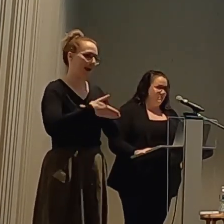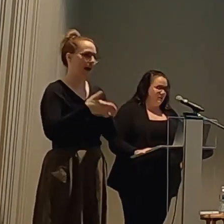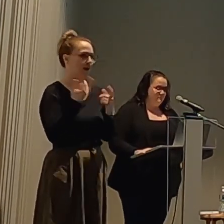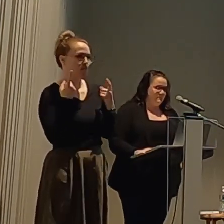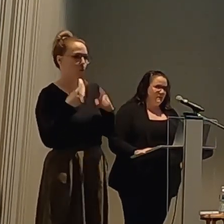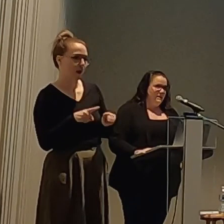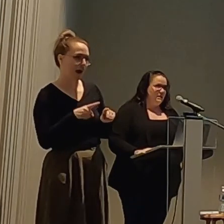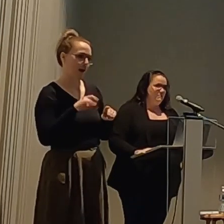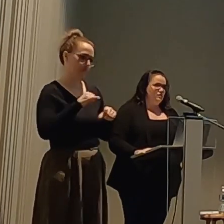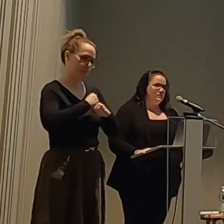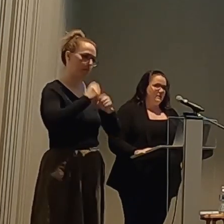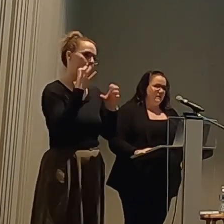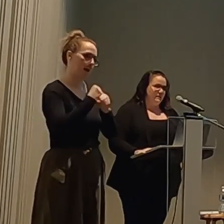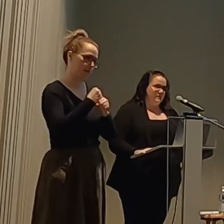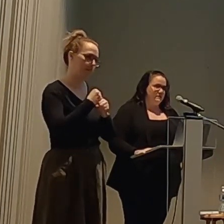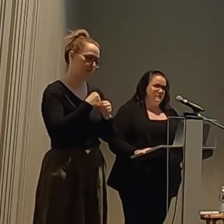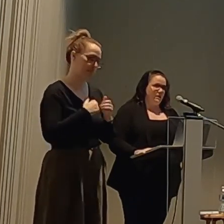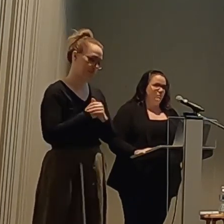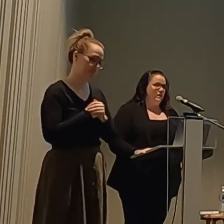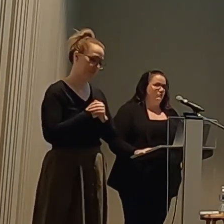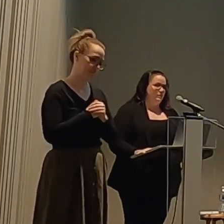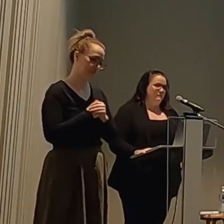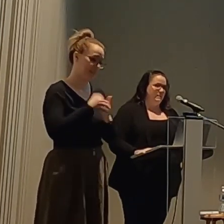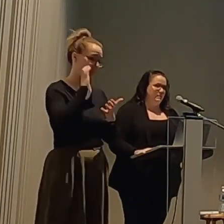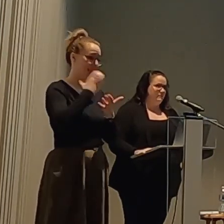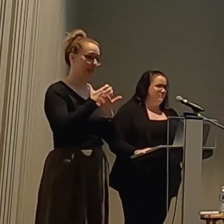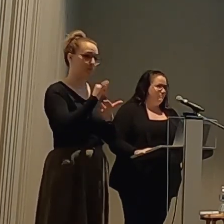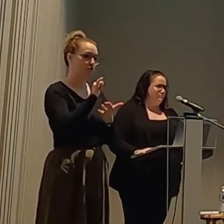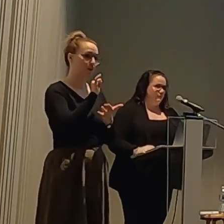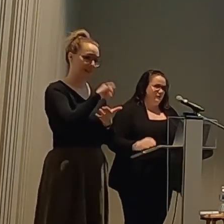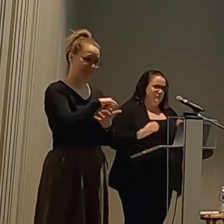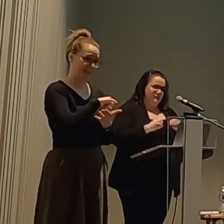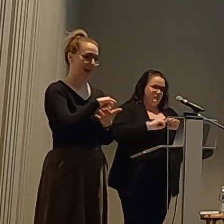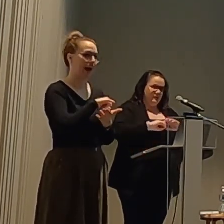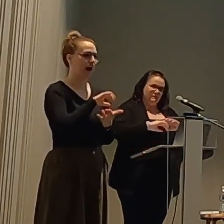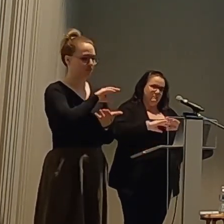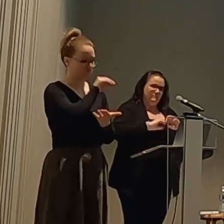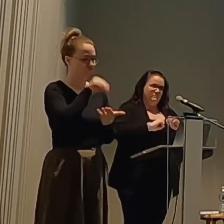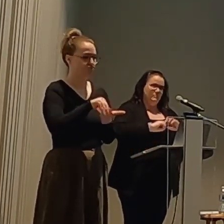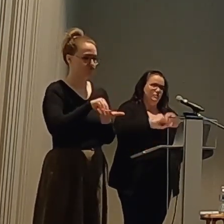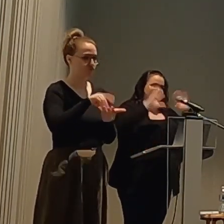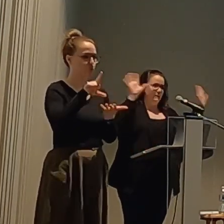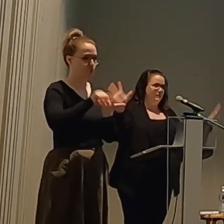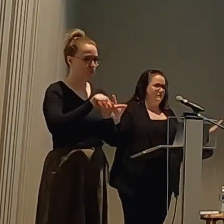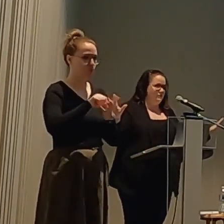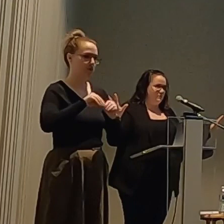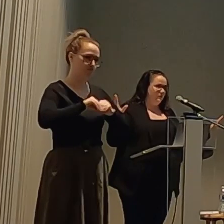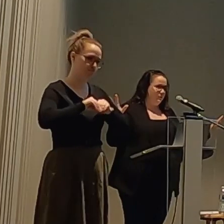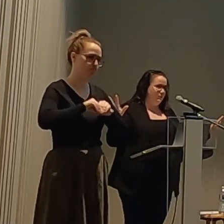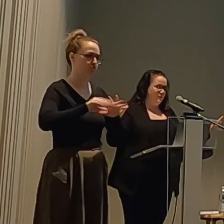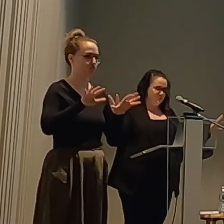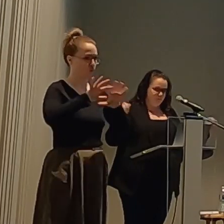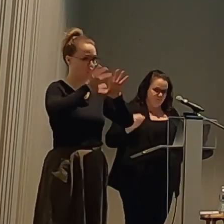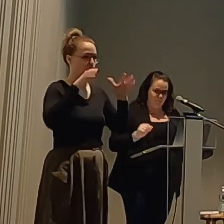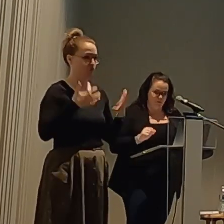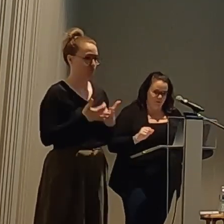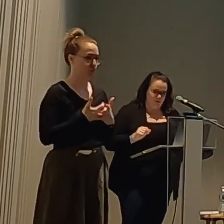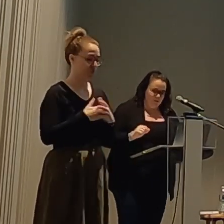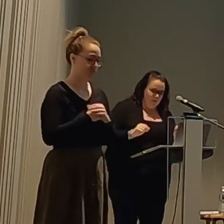Guernica bombing. Images like this are what would have been produced in news outlets throughout the